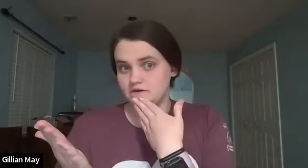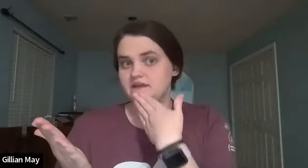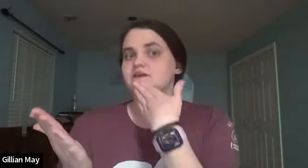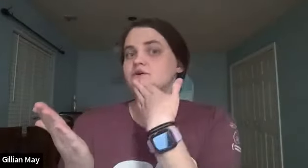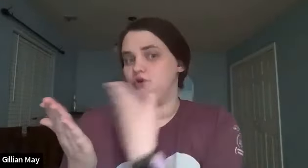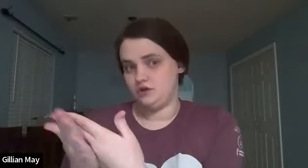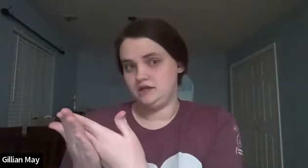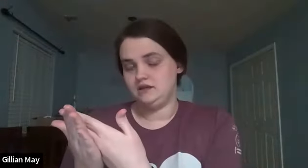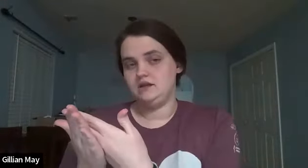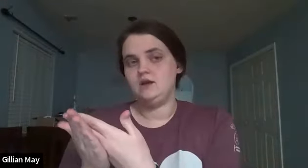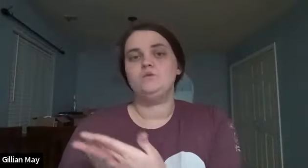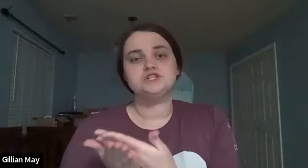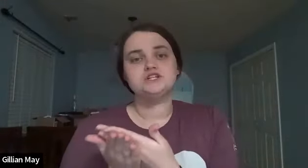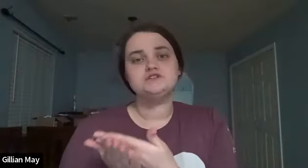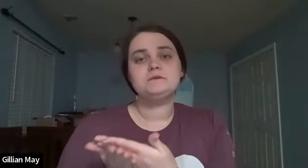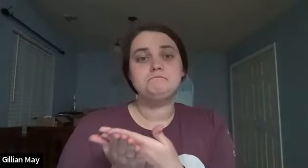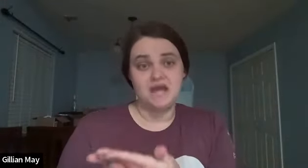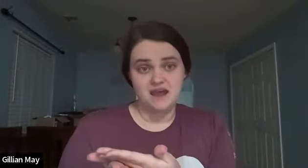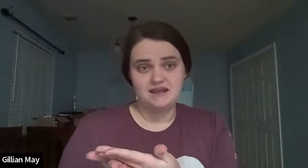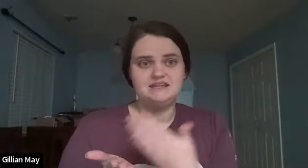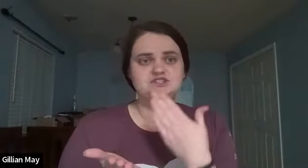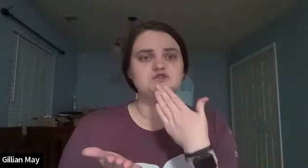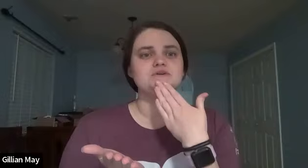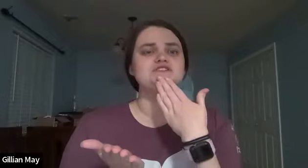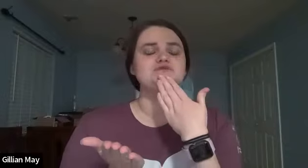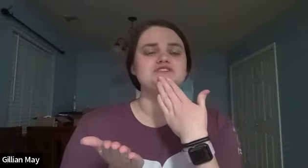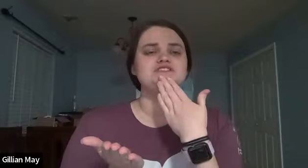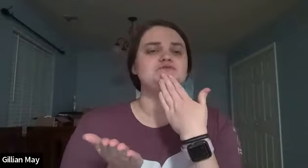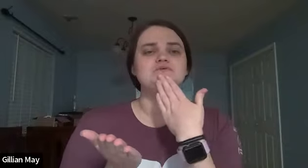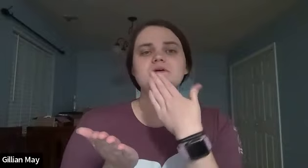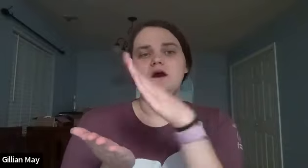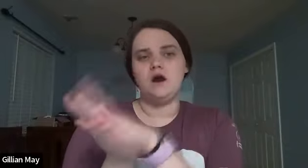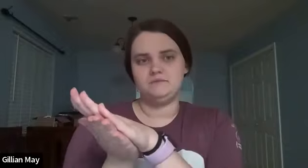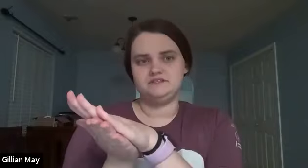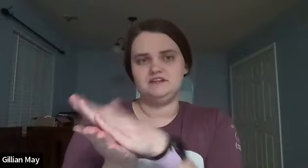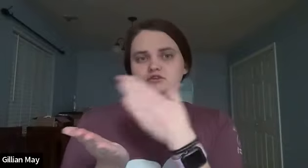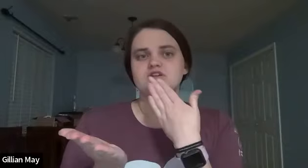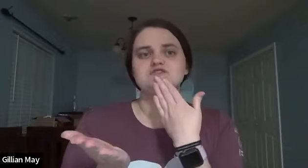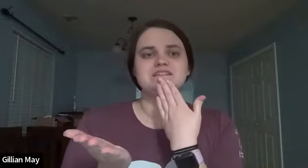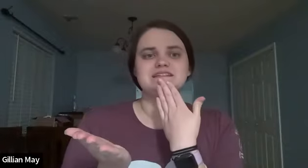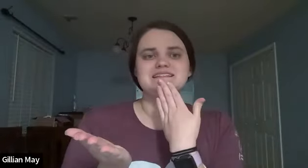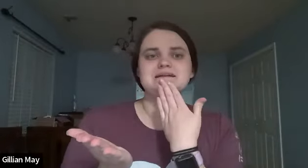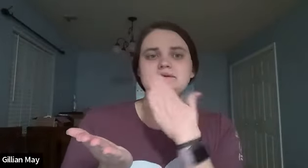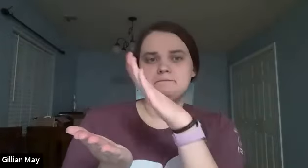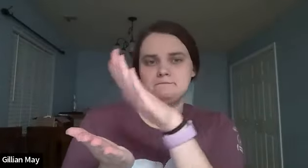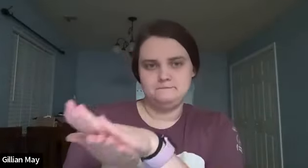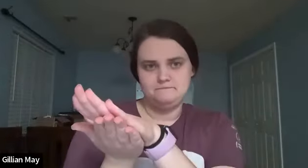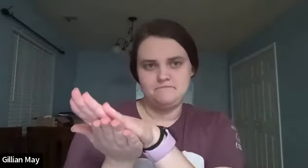morning, good. What you're going to do for bad is you're going to just do opposite, like you're going to twist it.